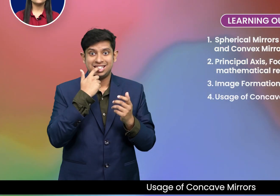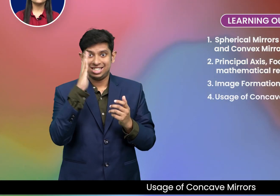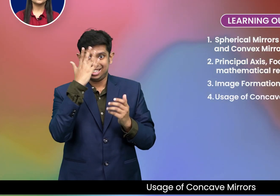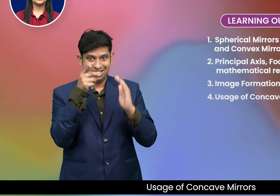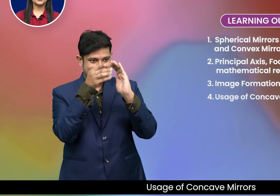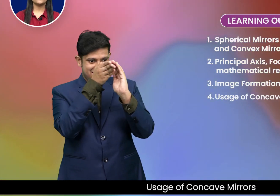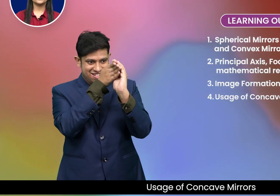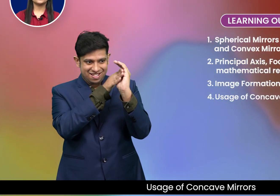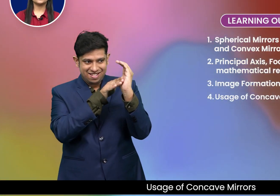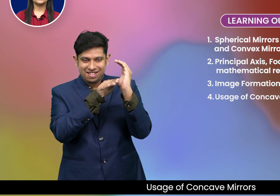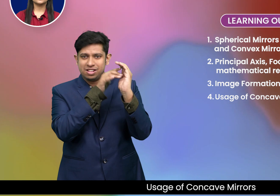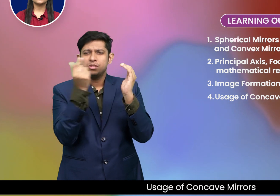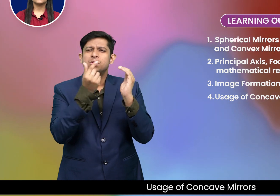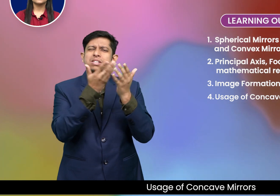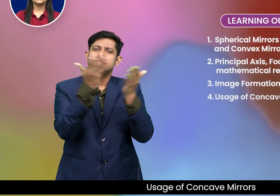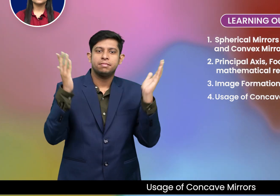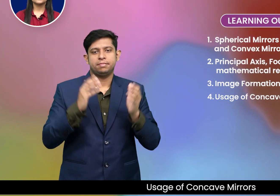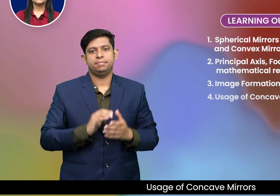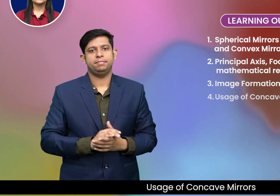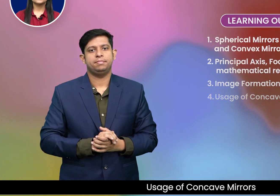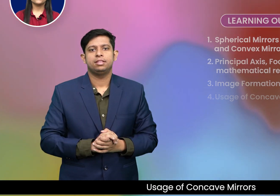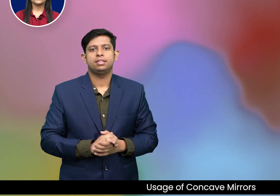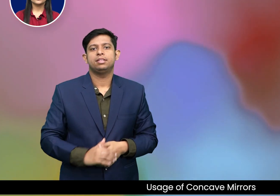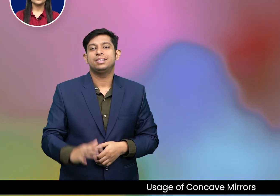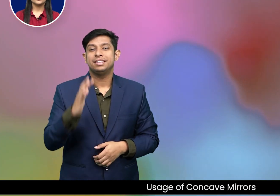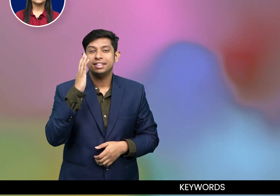Uses of concave mirrors.